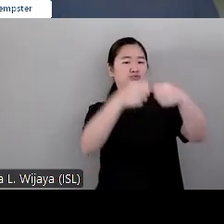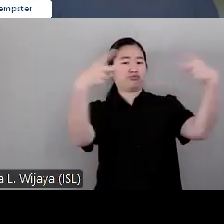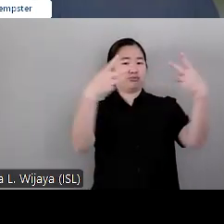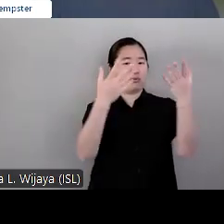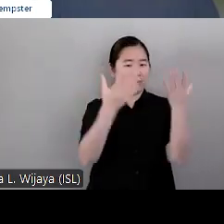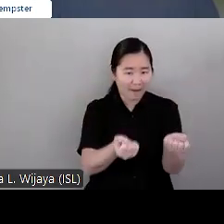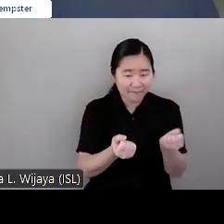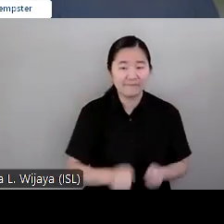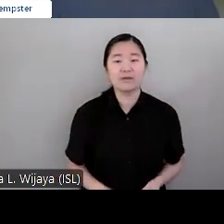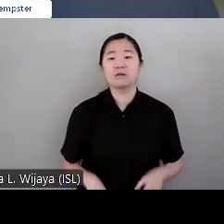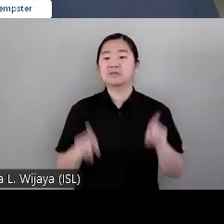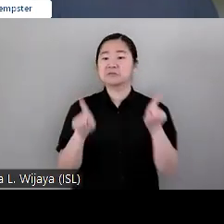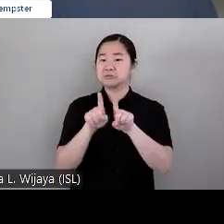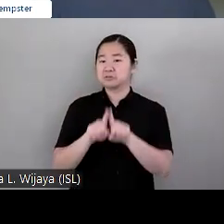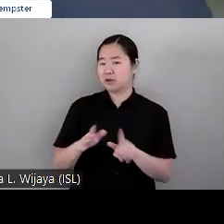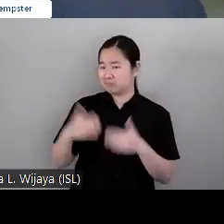Great.